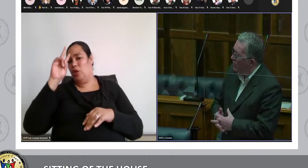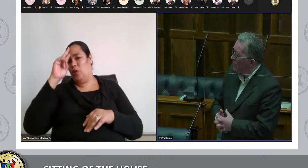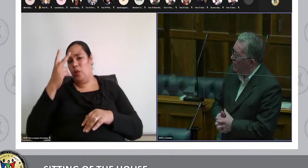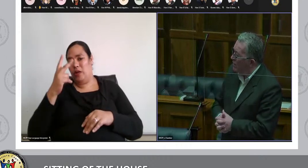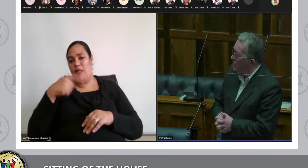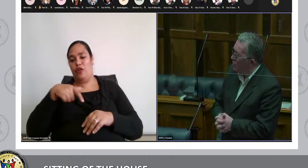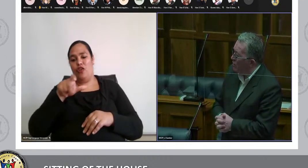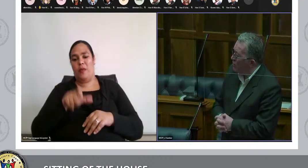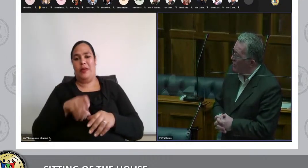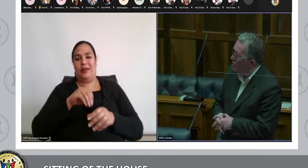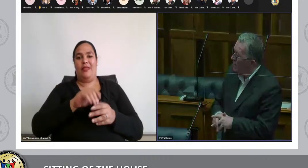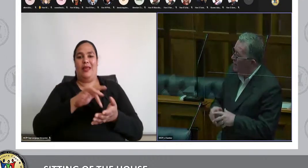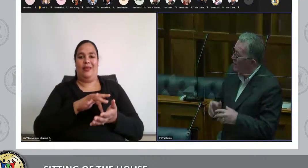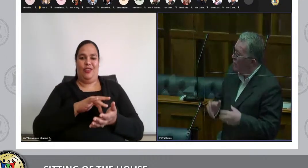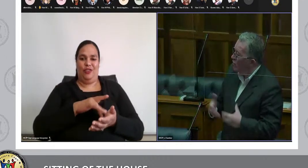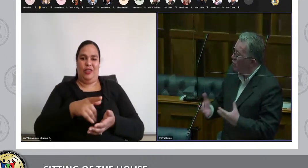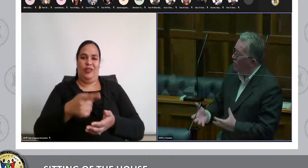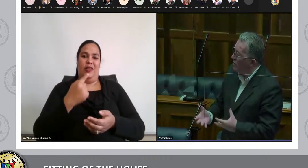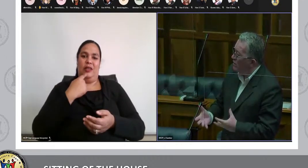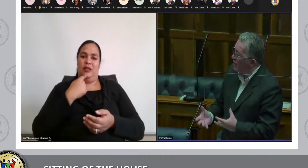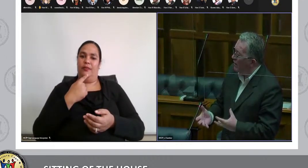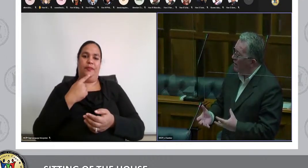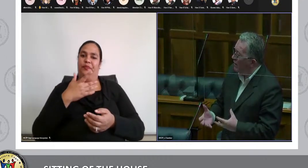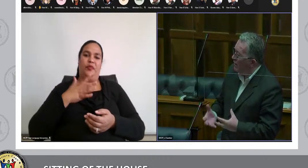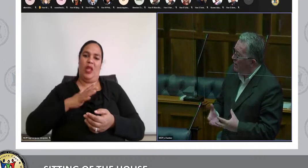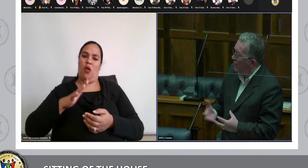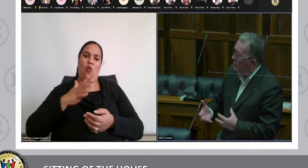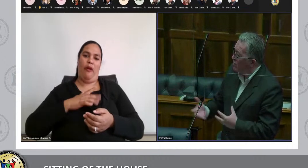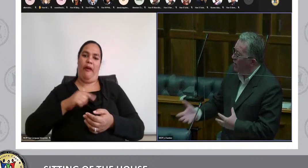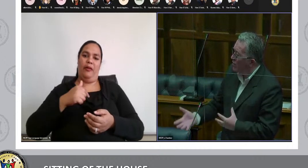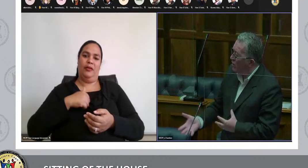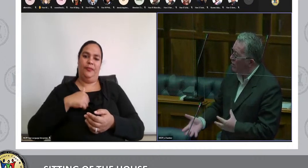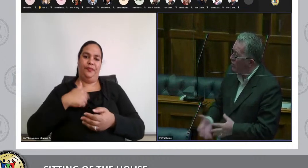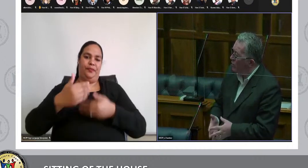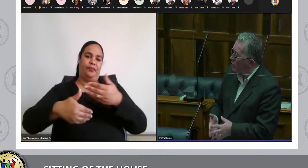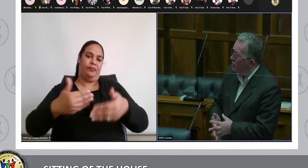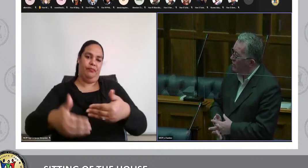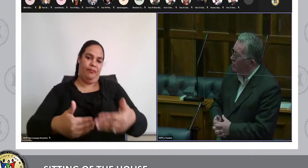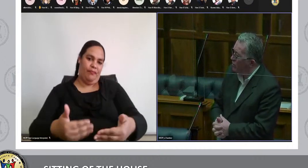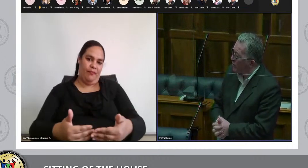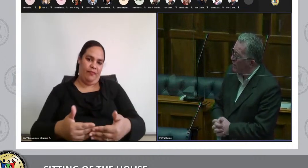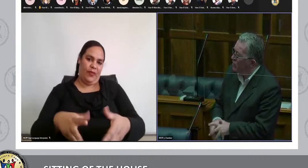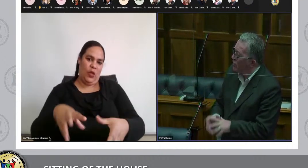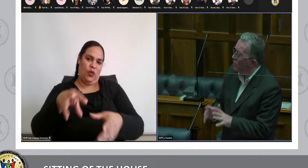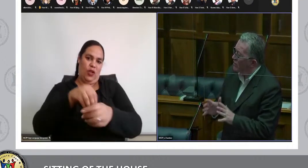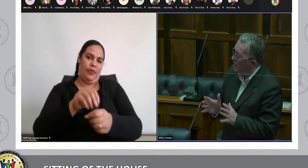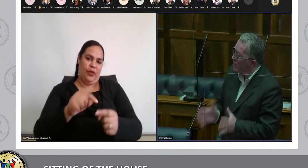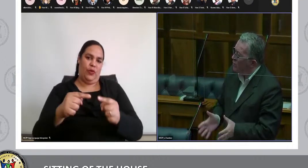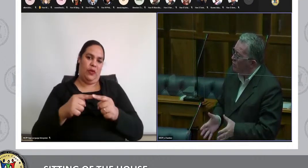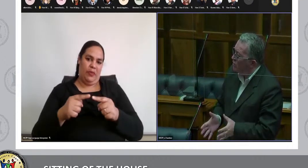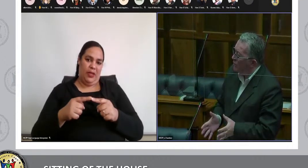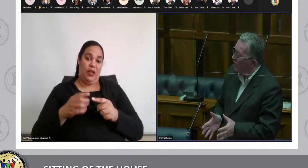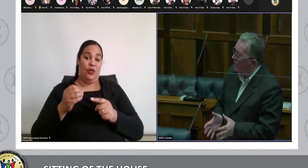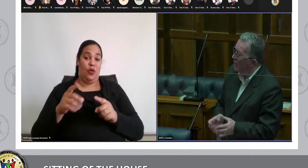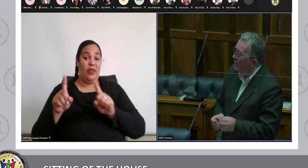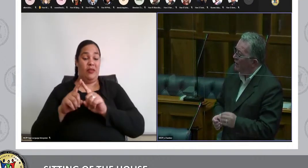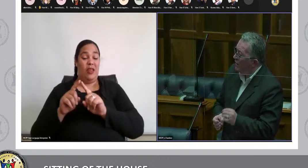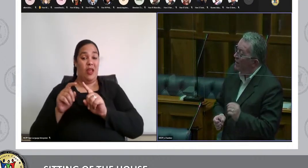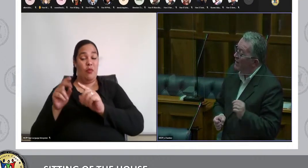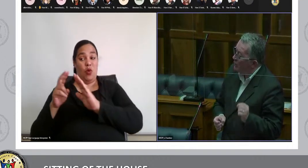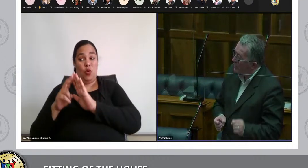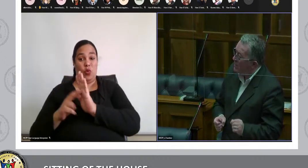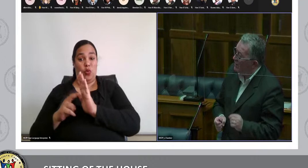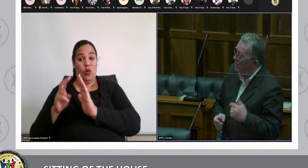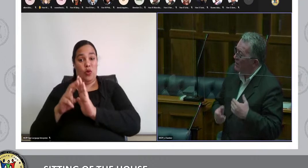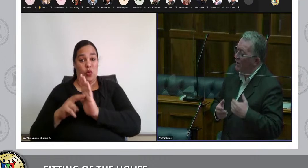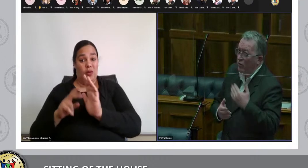chairperson in that particular situation did not want us to actually contribute to the meeting. So do the same rules apply